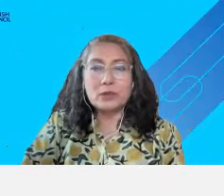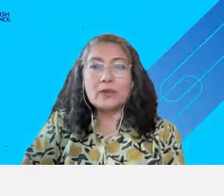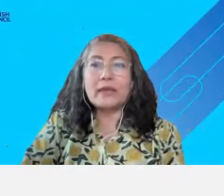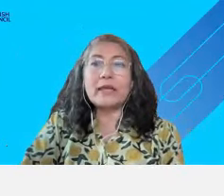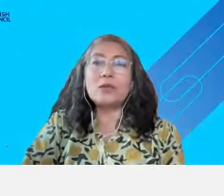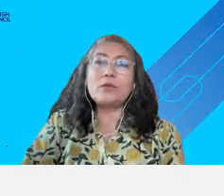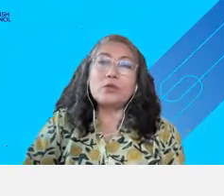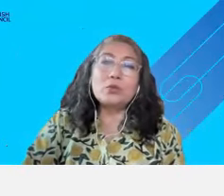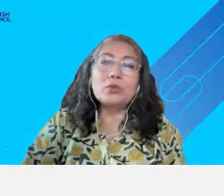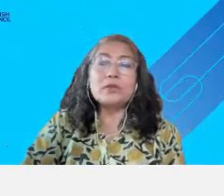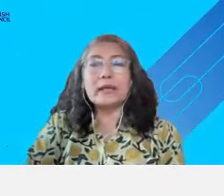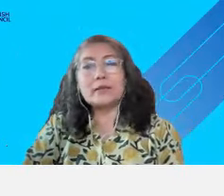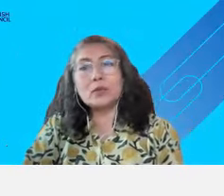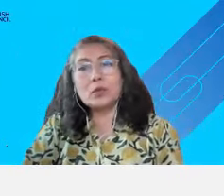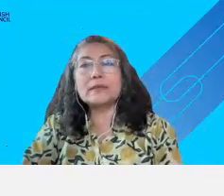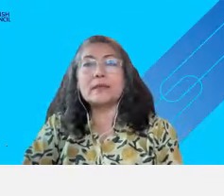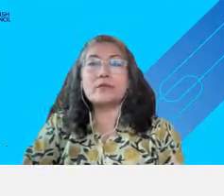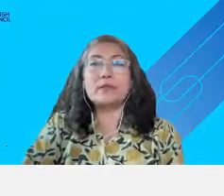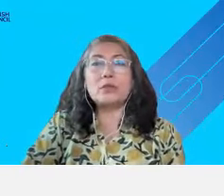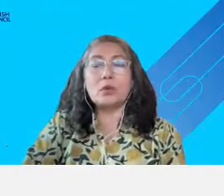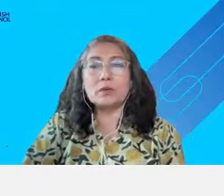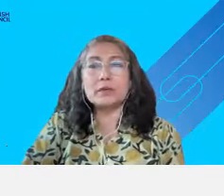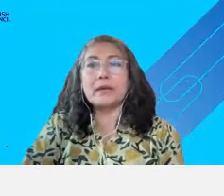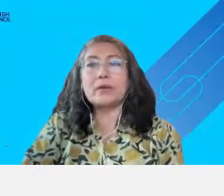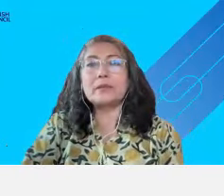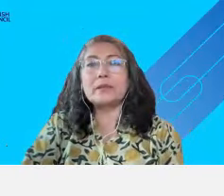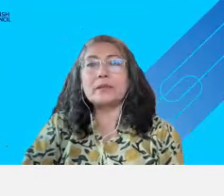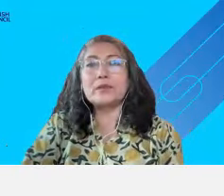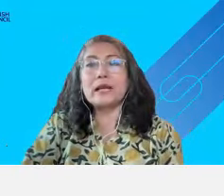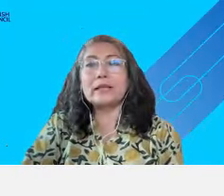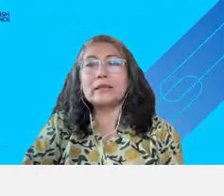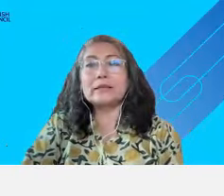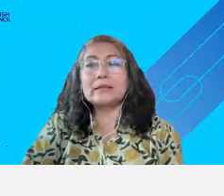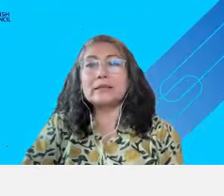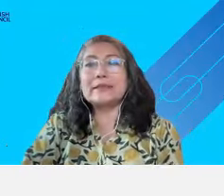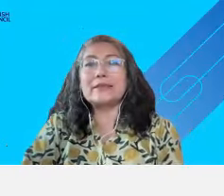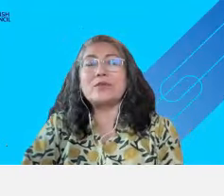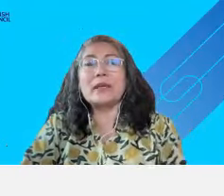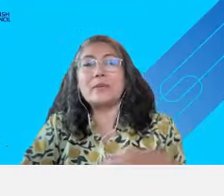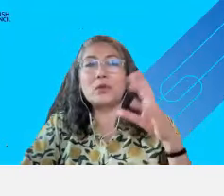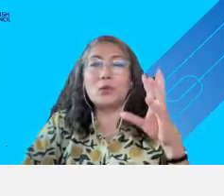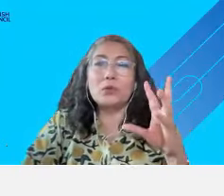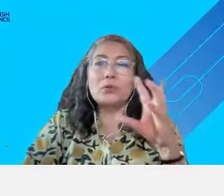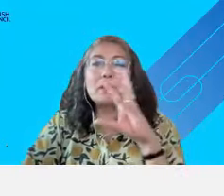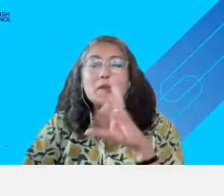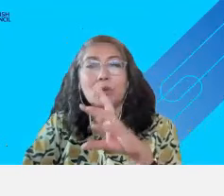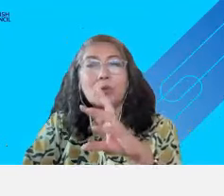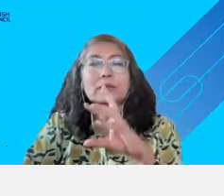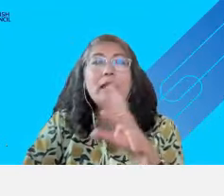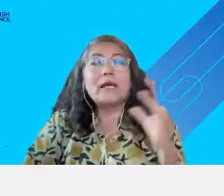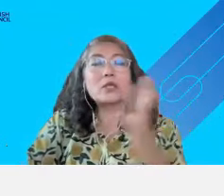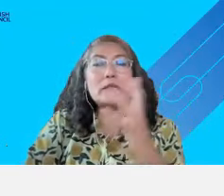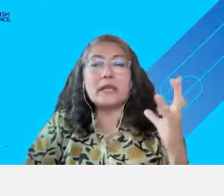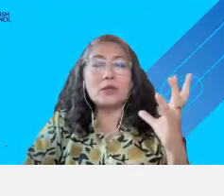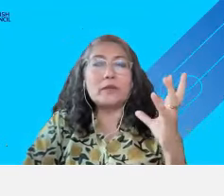the video, think of the do's and don'ts that the video talks about, because for young learners, it's easy for them to know do's and